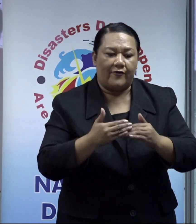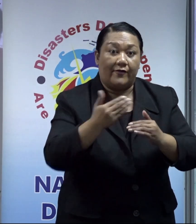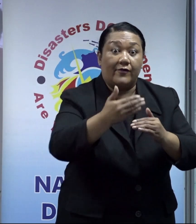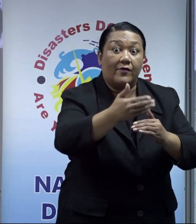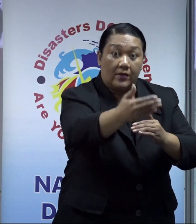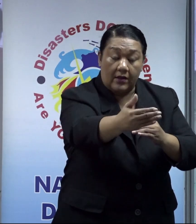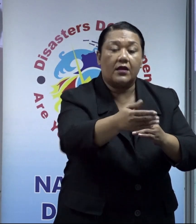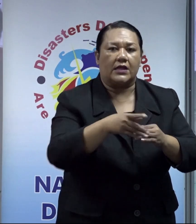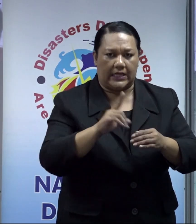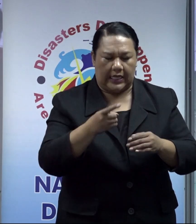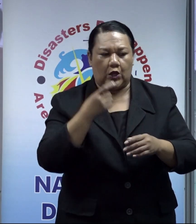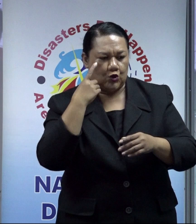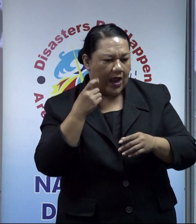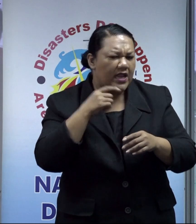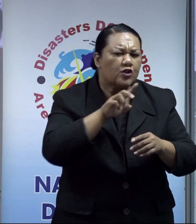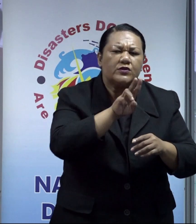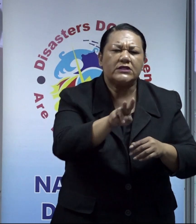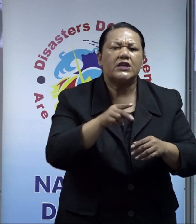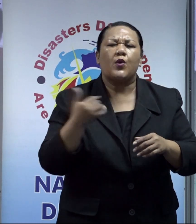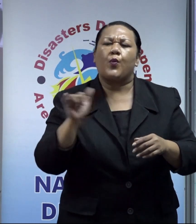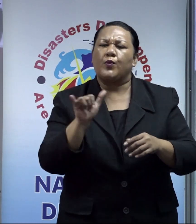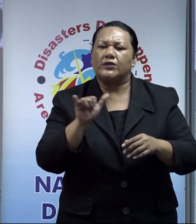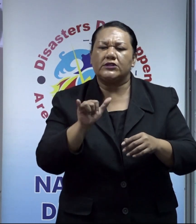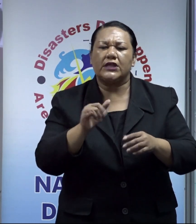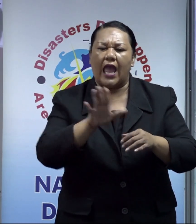start working to mitigate some of these areas that are prone to flooding.